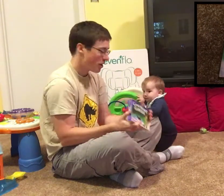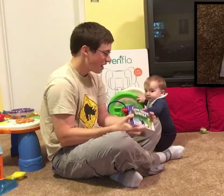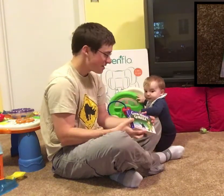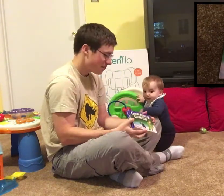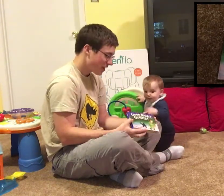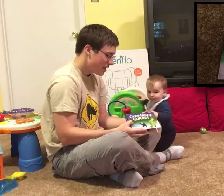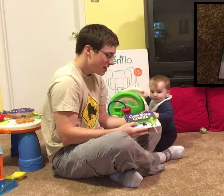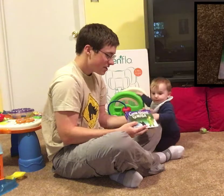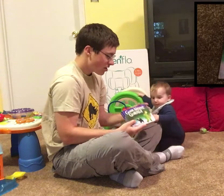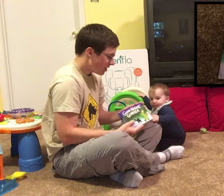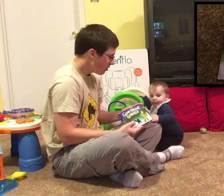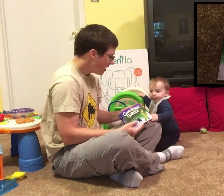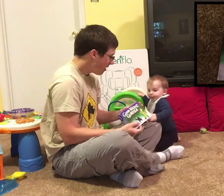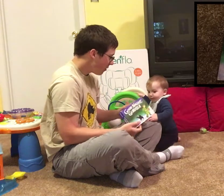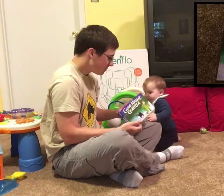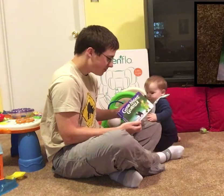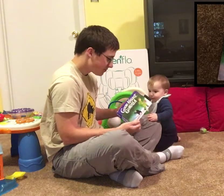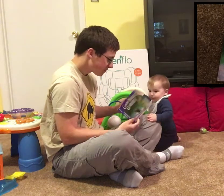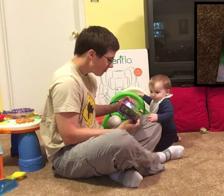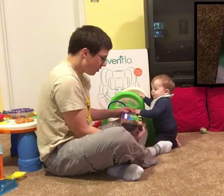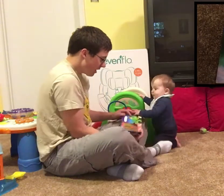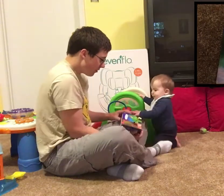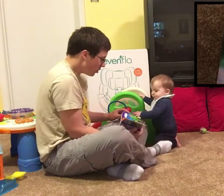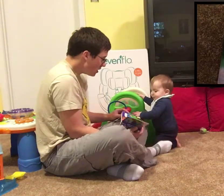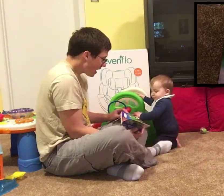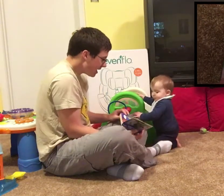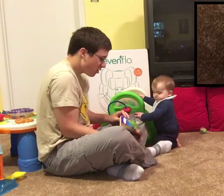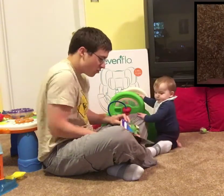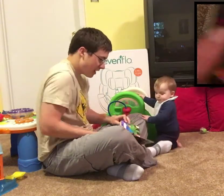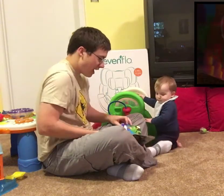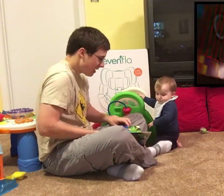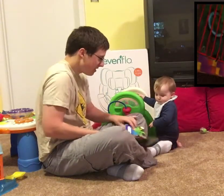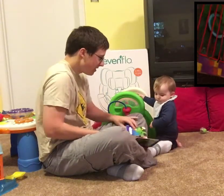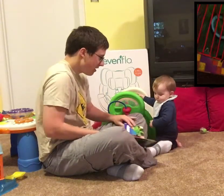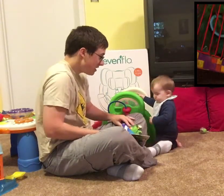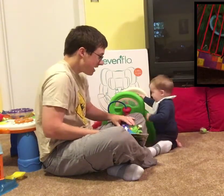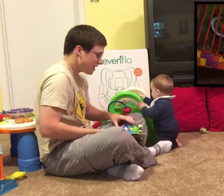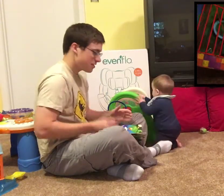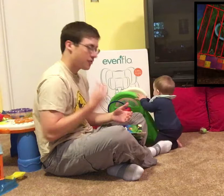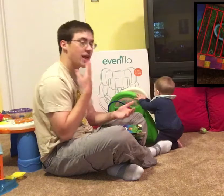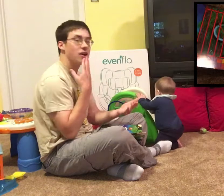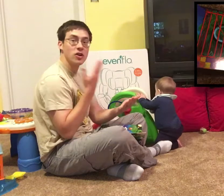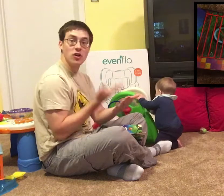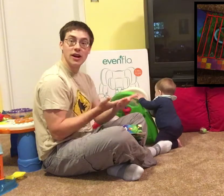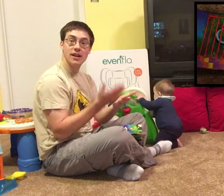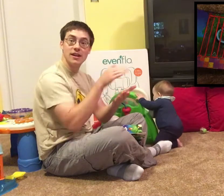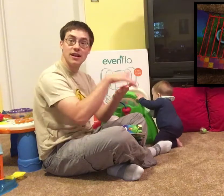us. So here we go. We have Goodnight Gorilla. Our signs for that are good